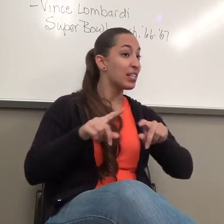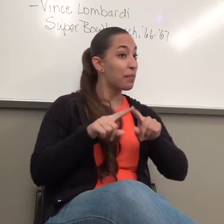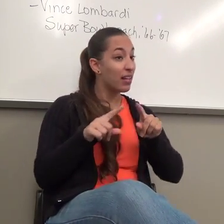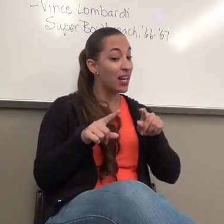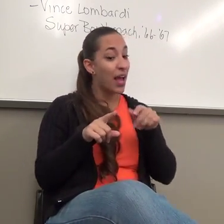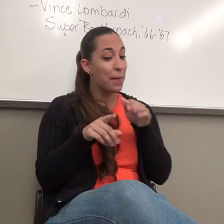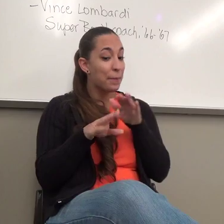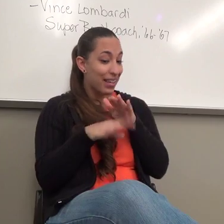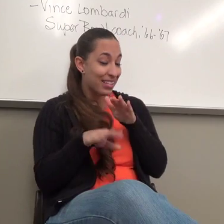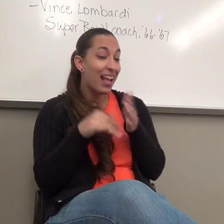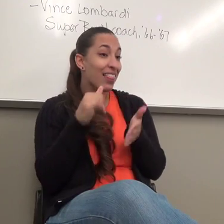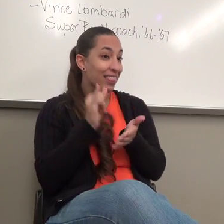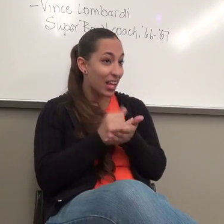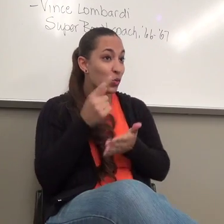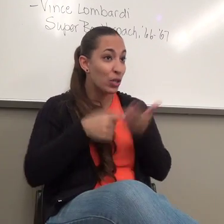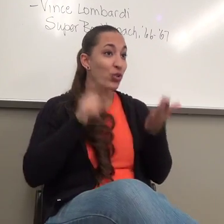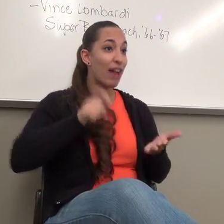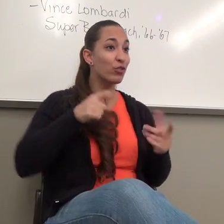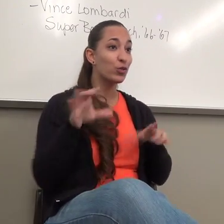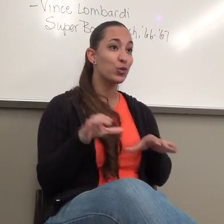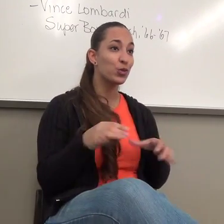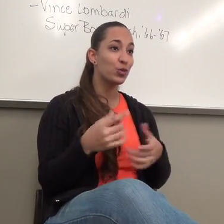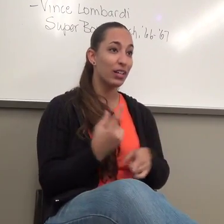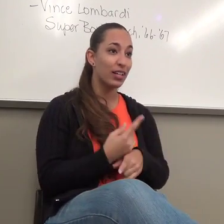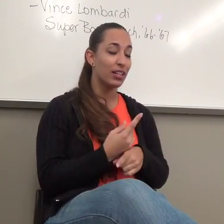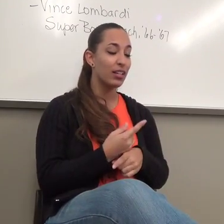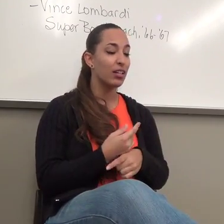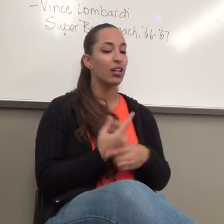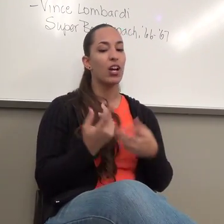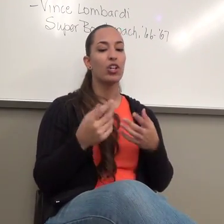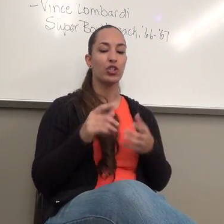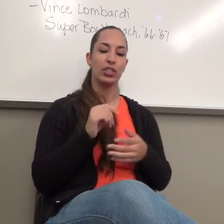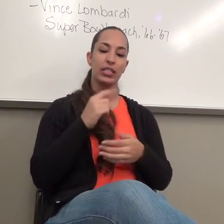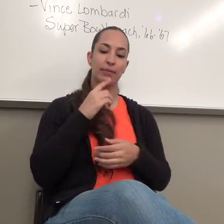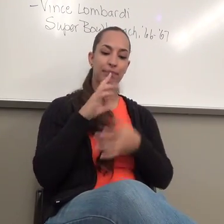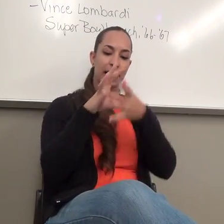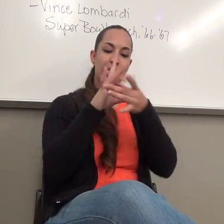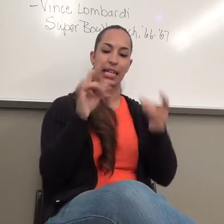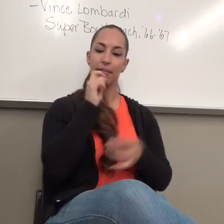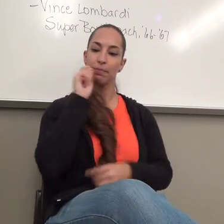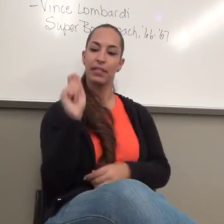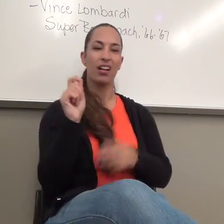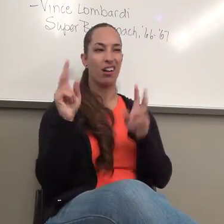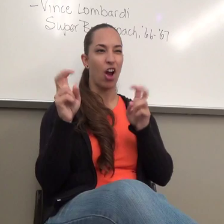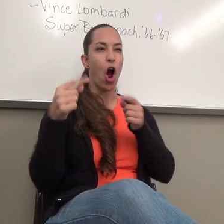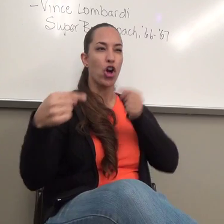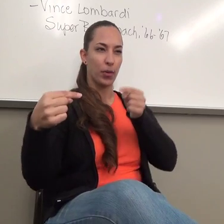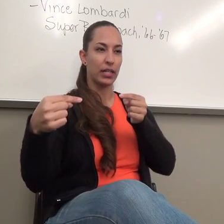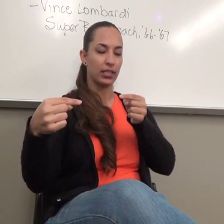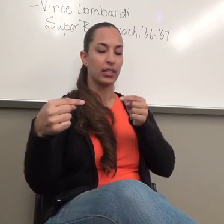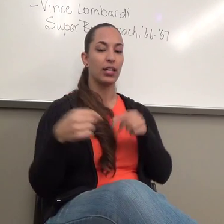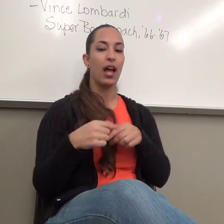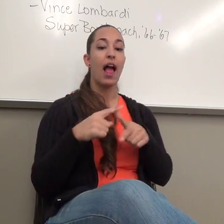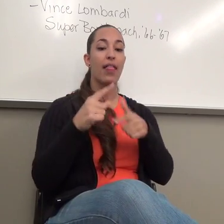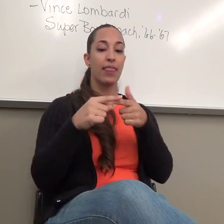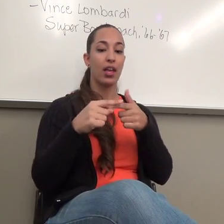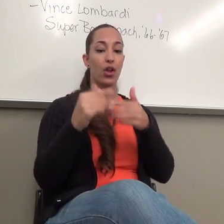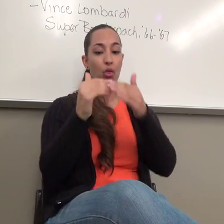what you're doing, is you're stating an argument, and then the rest of the supporting details in